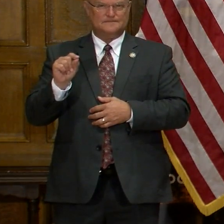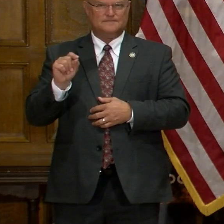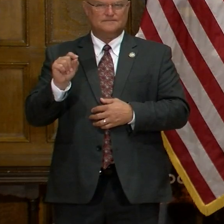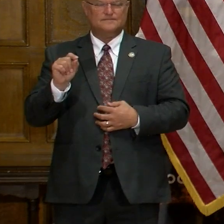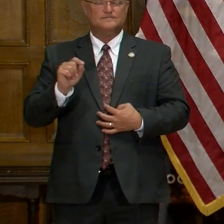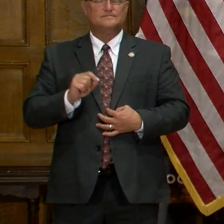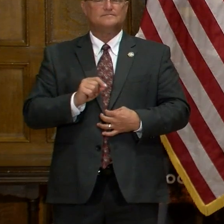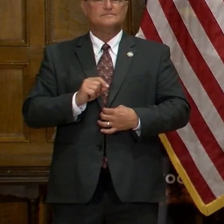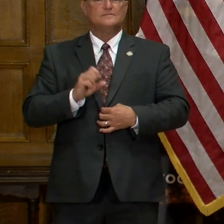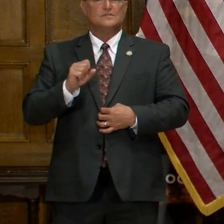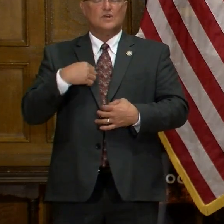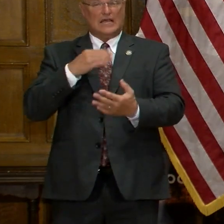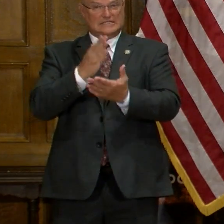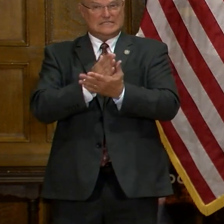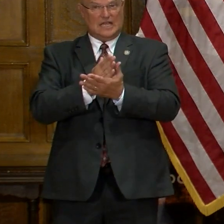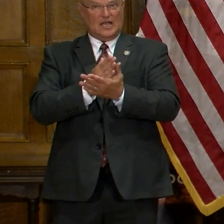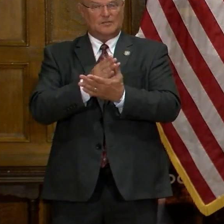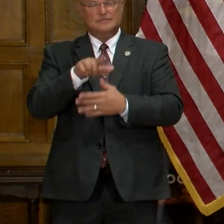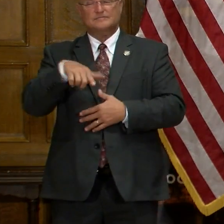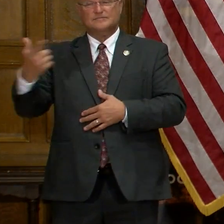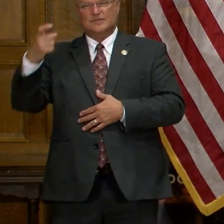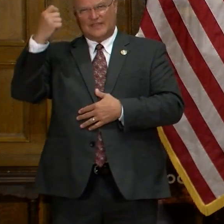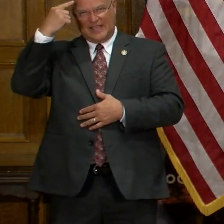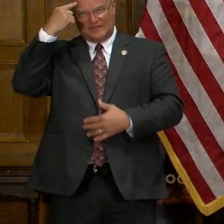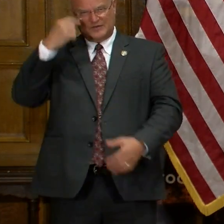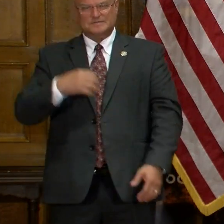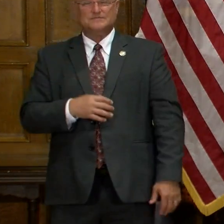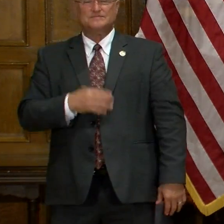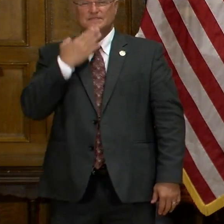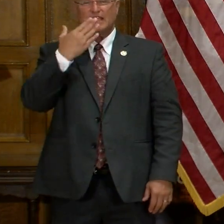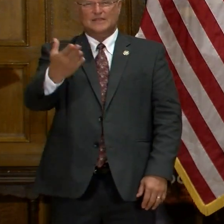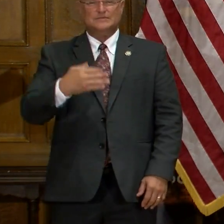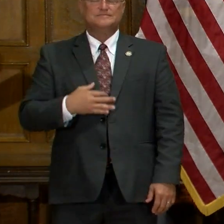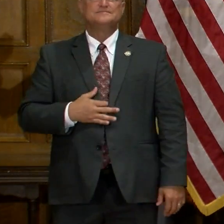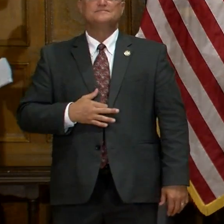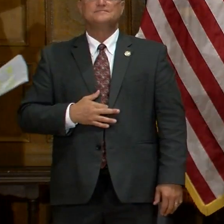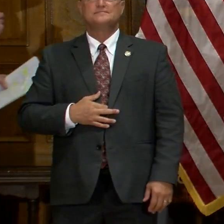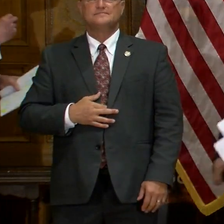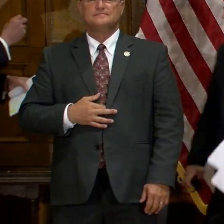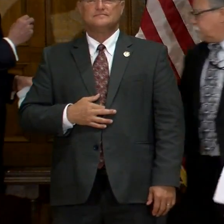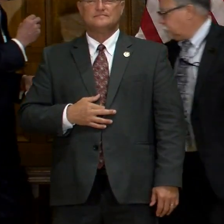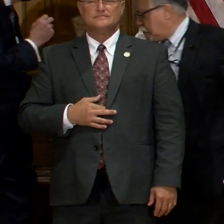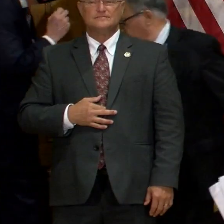equal to 20. So I'll stop there and turn this back over to the governor. Thank you.